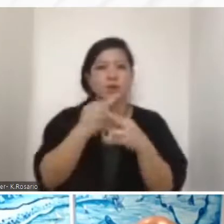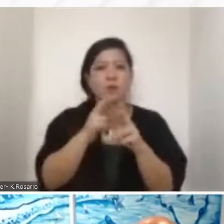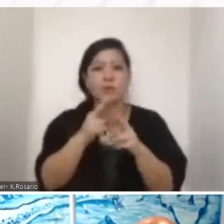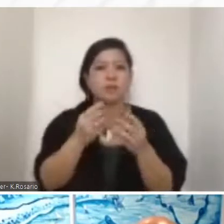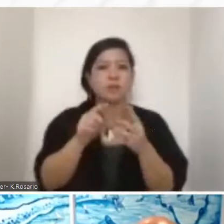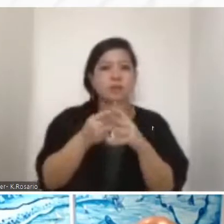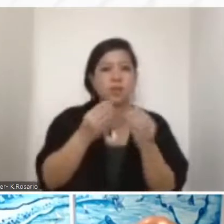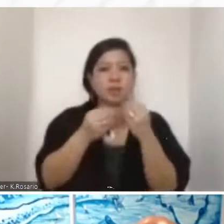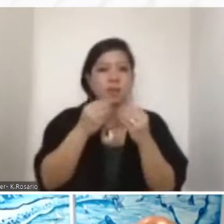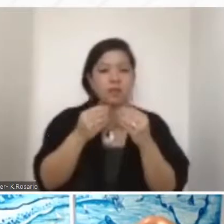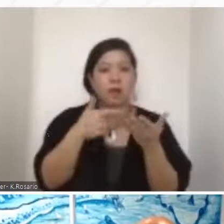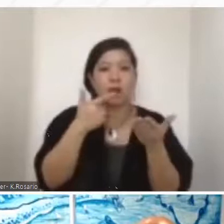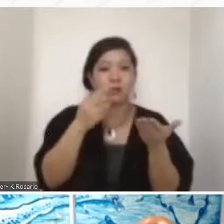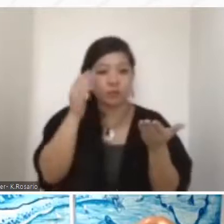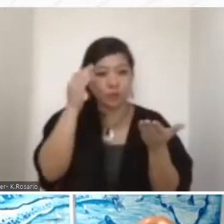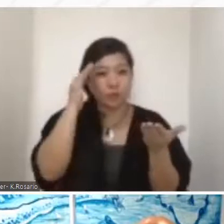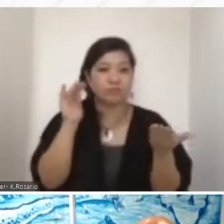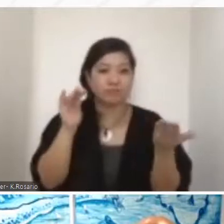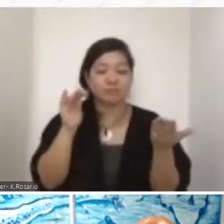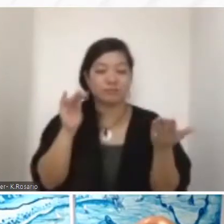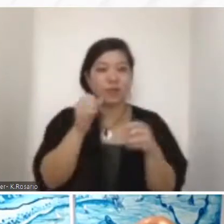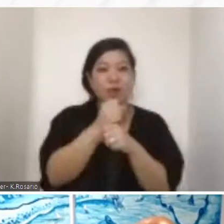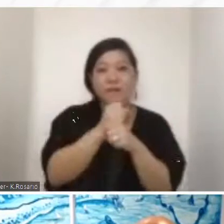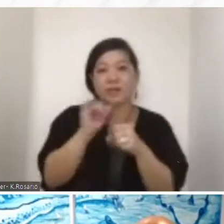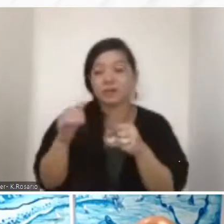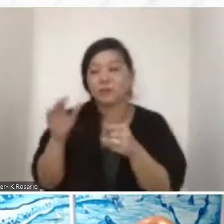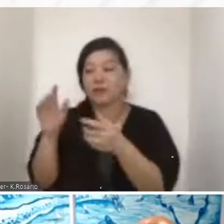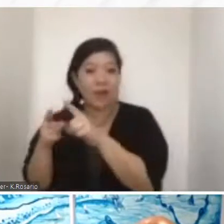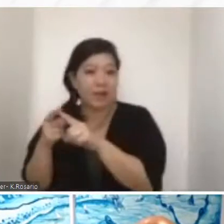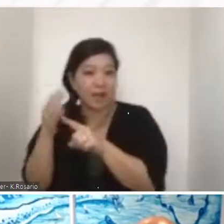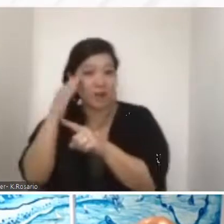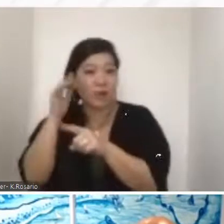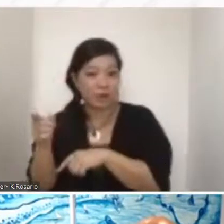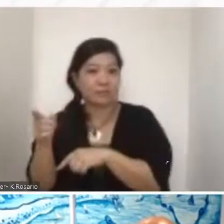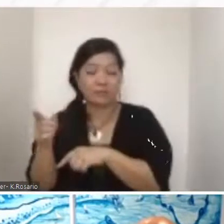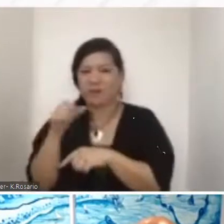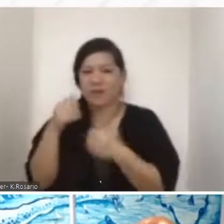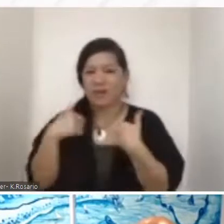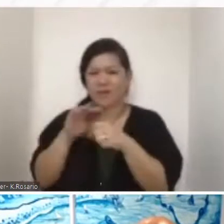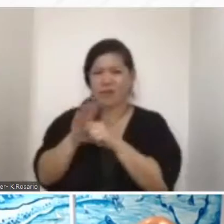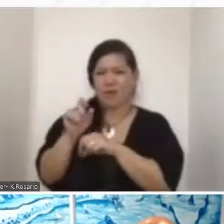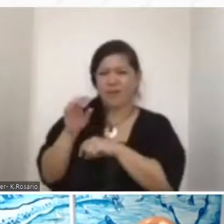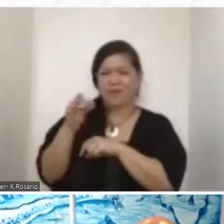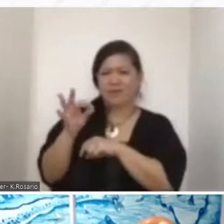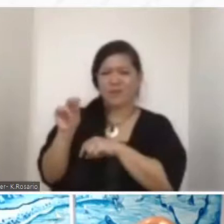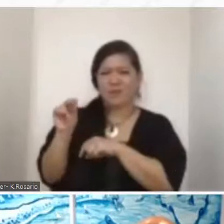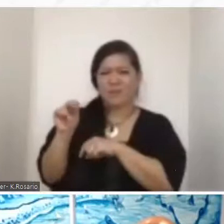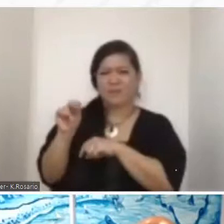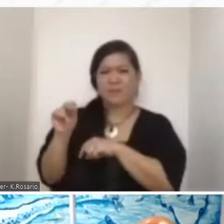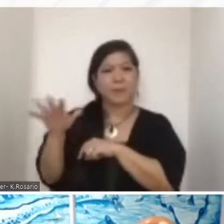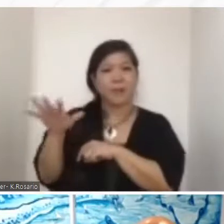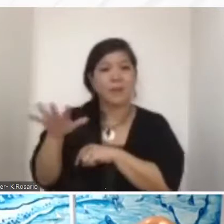have a coffee break, and you go, oh, that's my buddy Felix. I know him. He doesn't have coronavirus. I'm around him all the